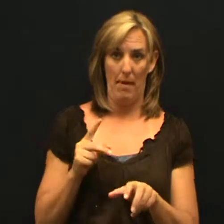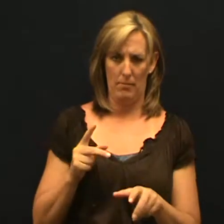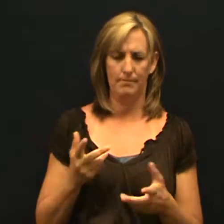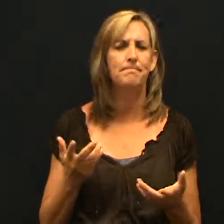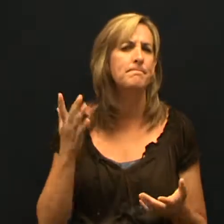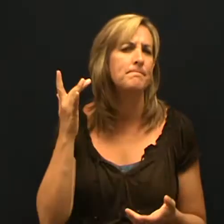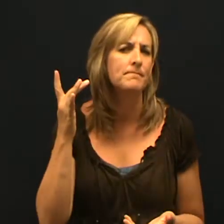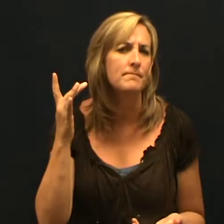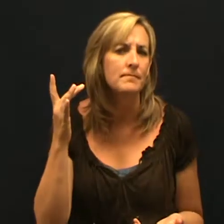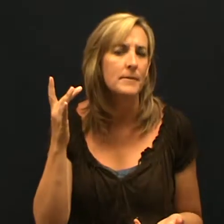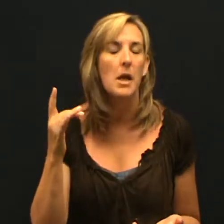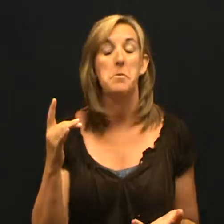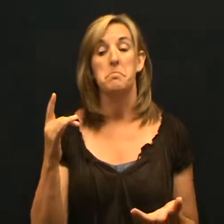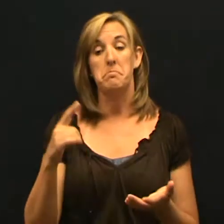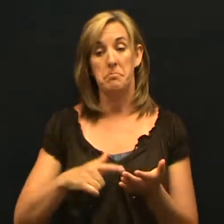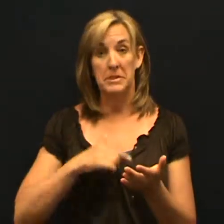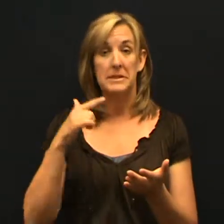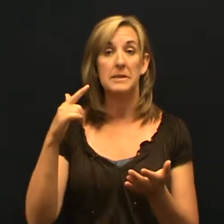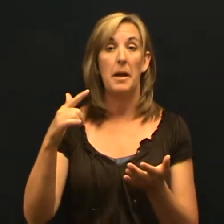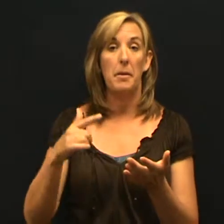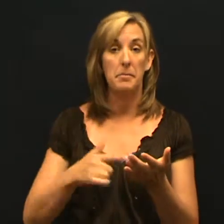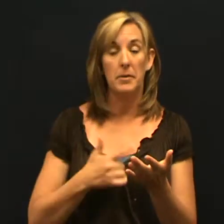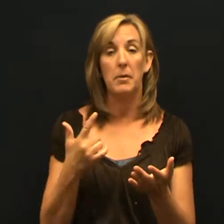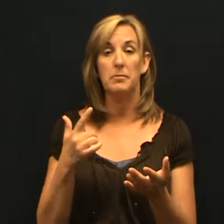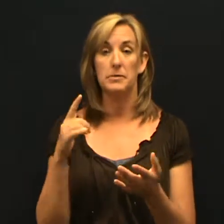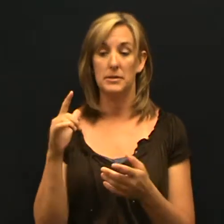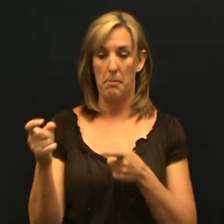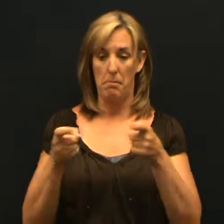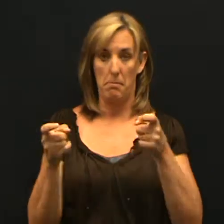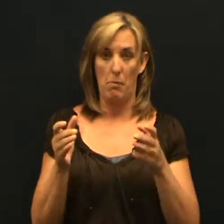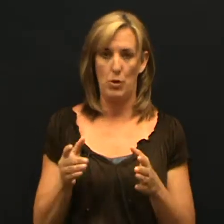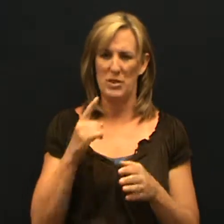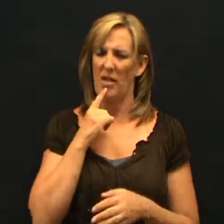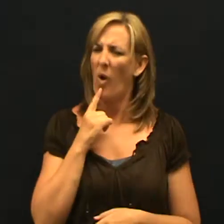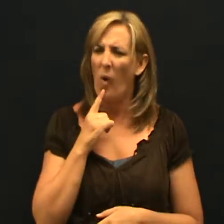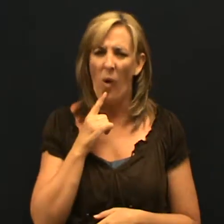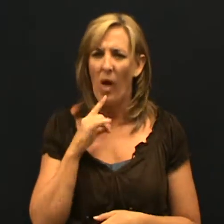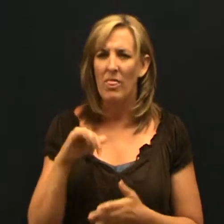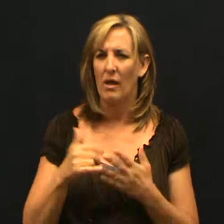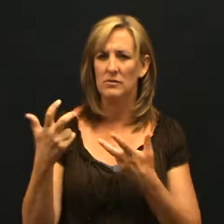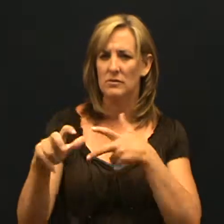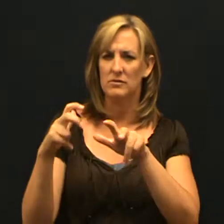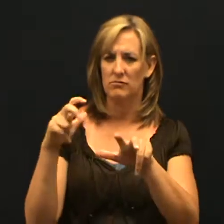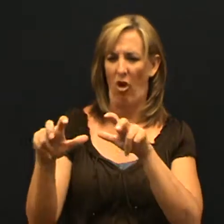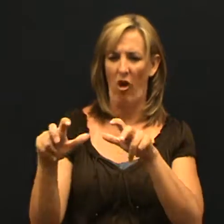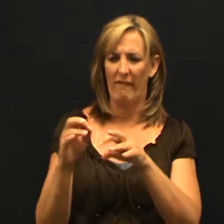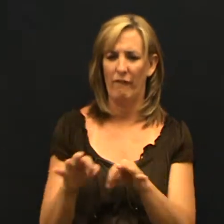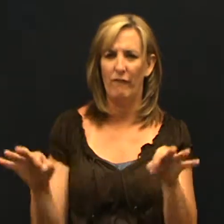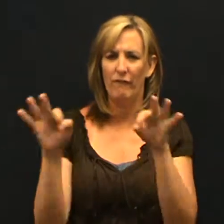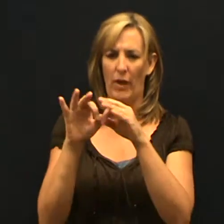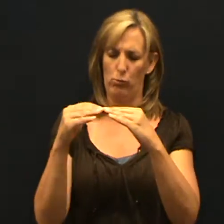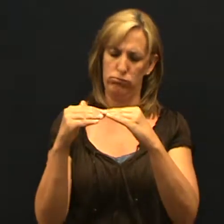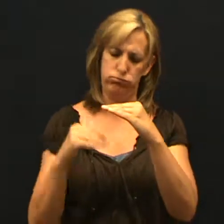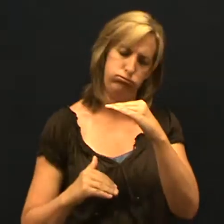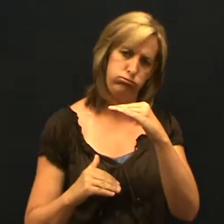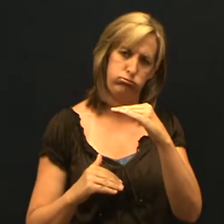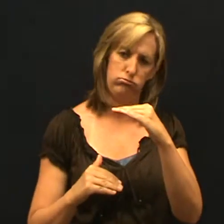company believes, management of the company believes that its stock is undervalued in the stock market and that it's a good deal. So they might want